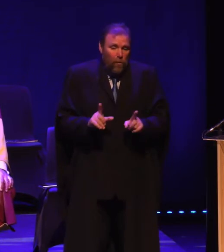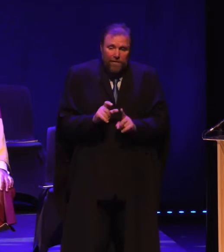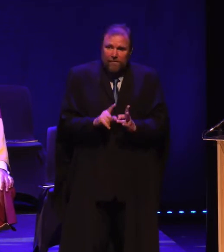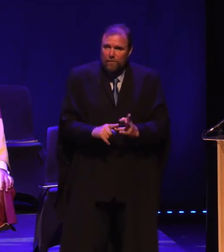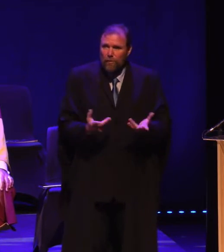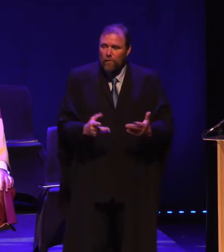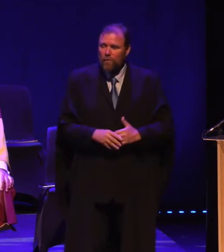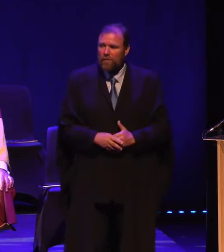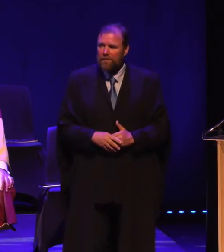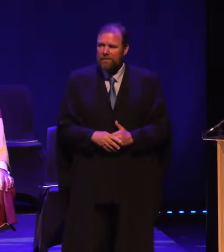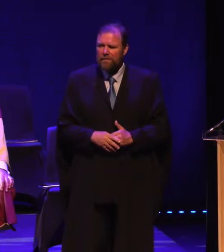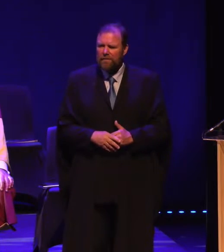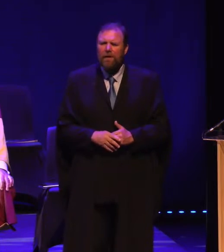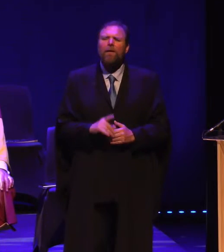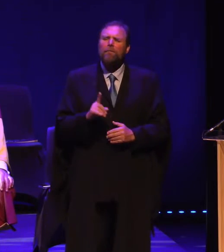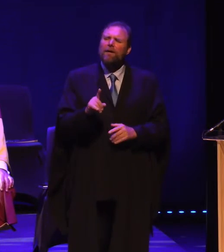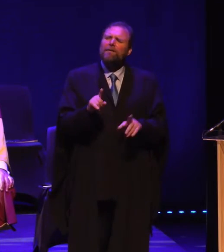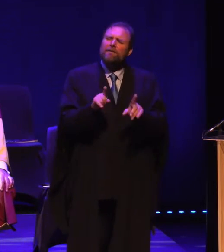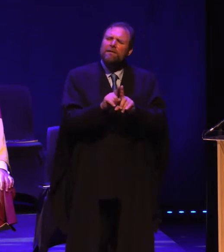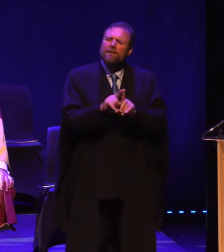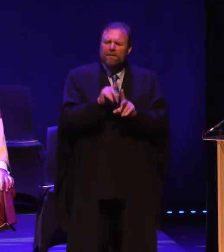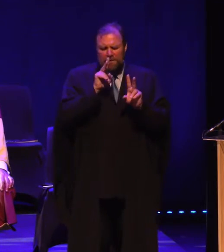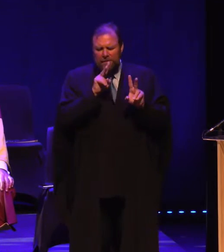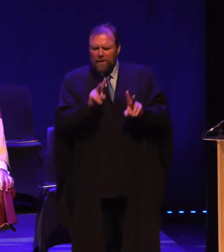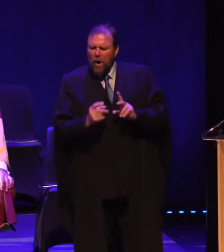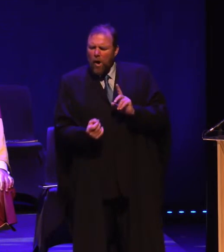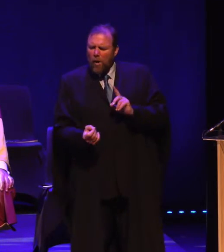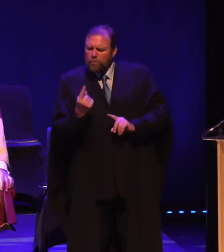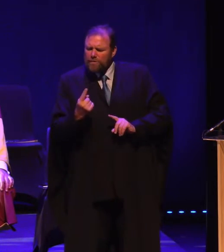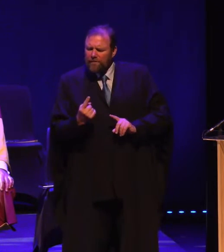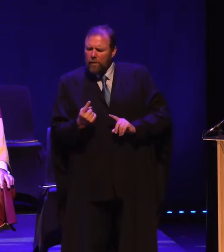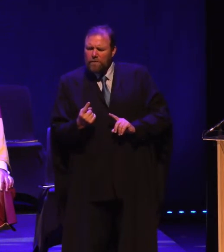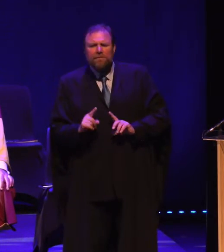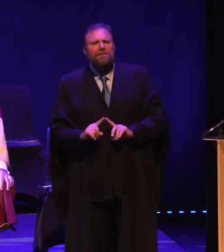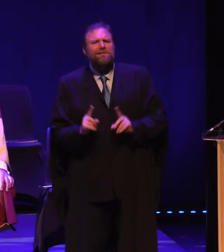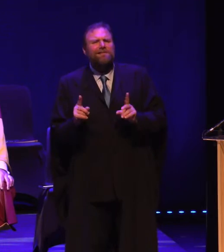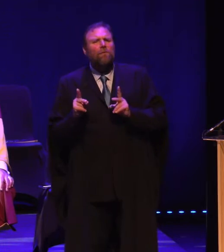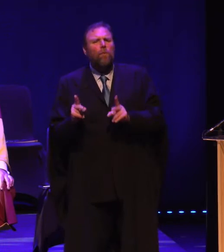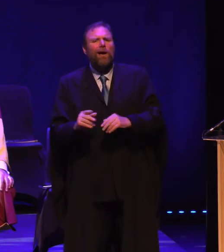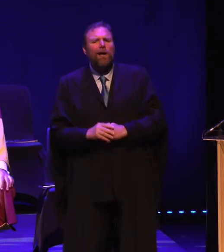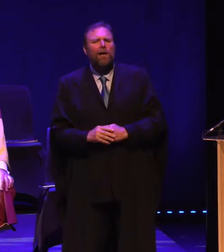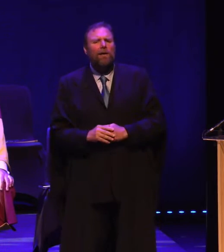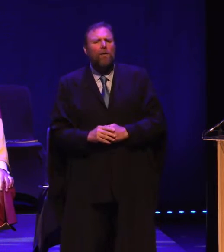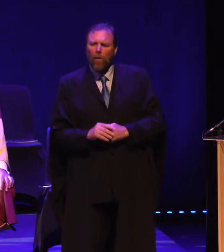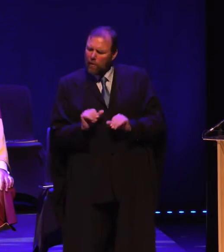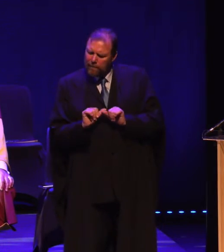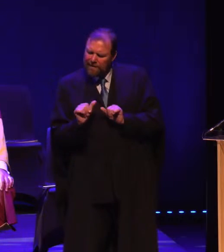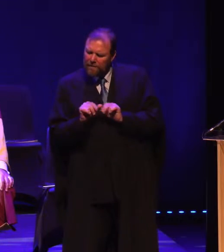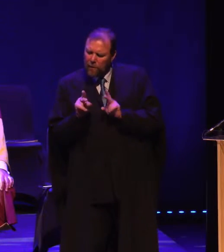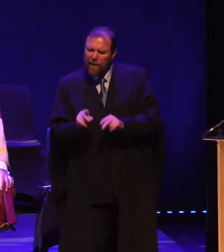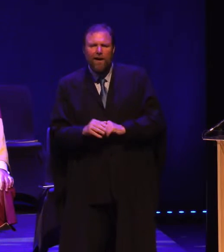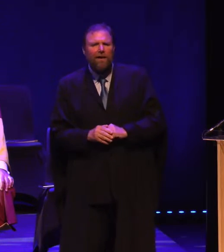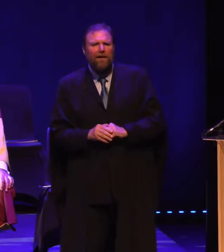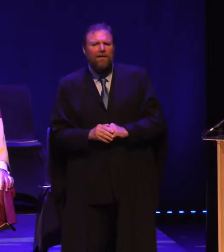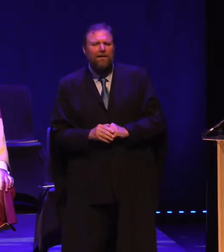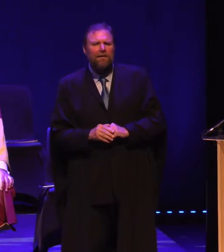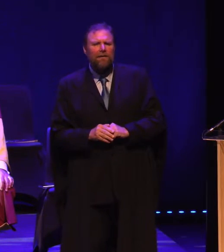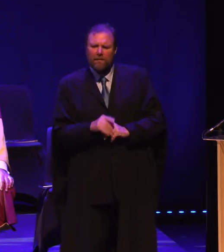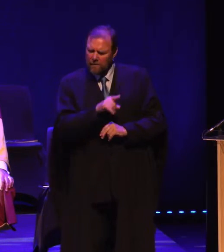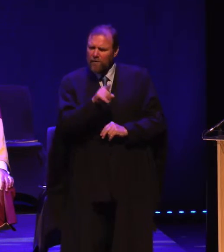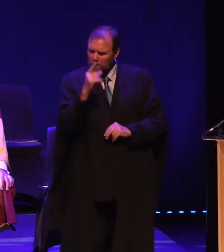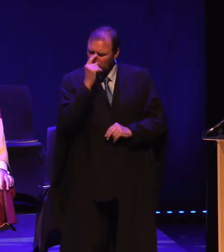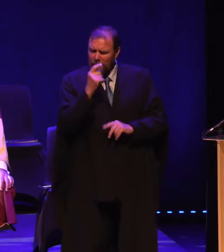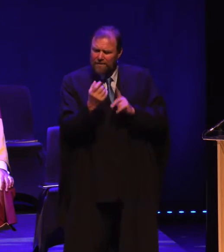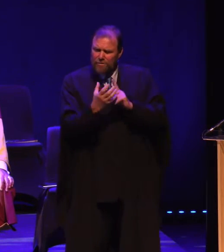but also seize opportunities to do things differently and better when you see them. You can achieve whatever you